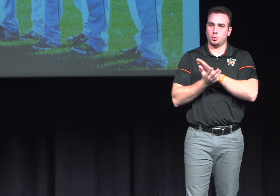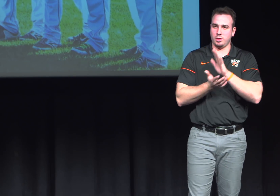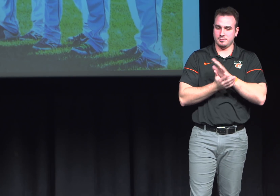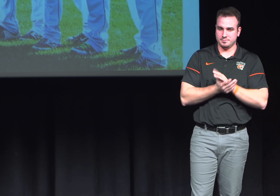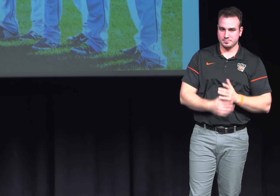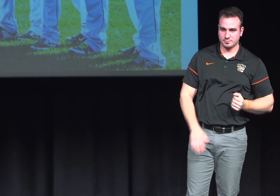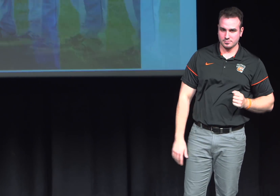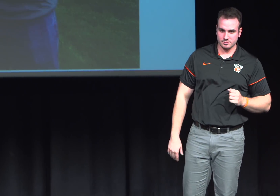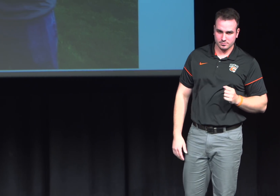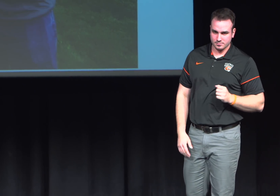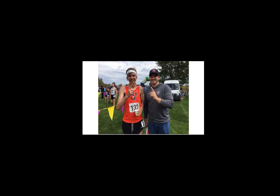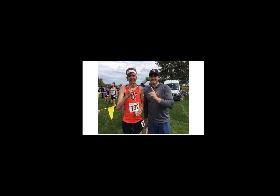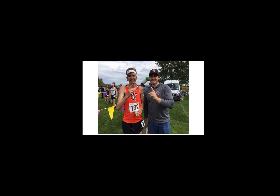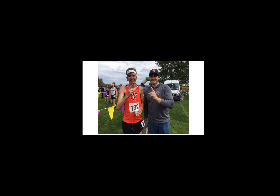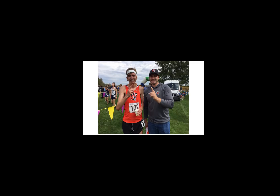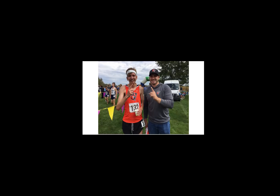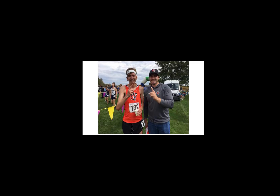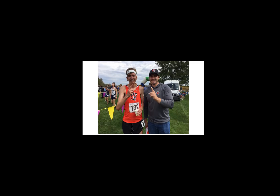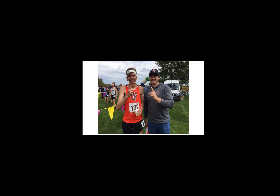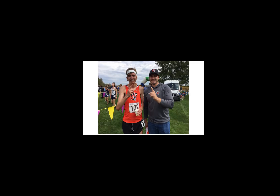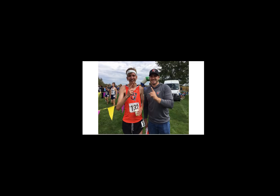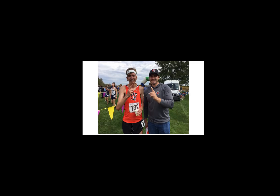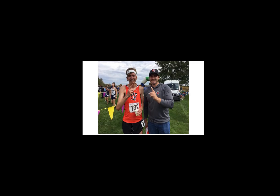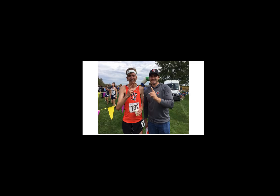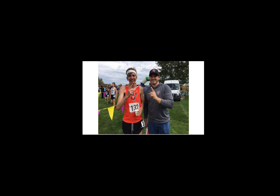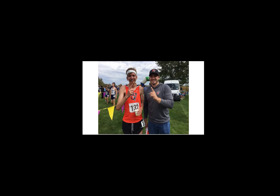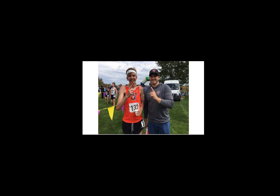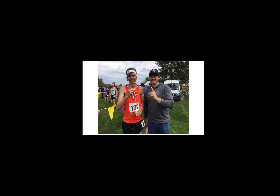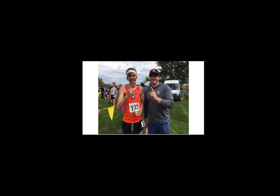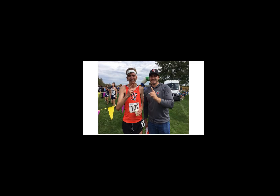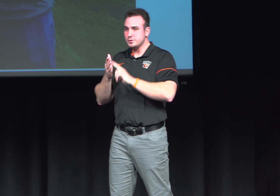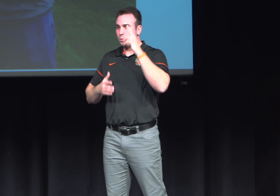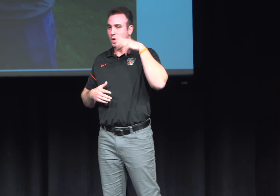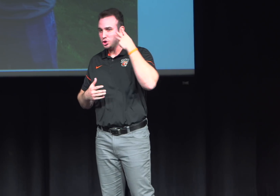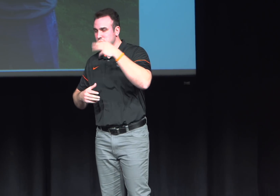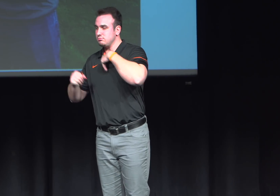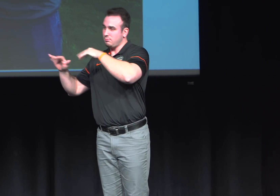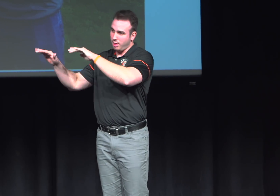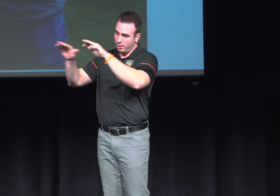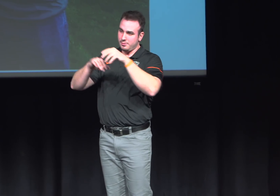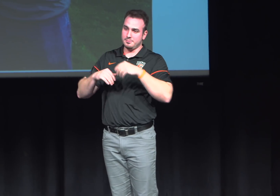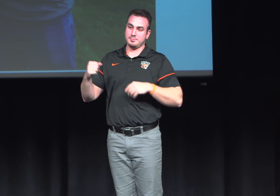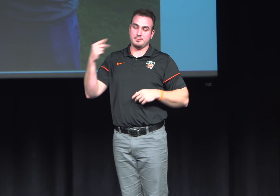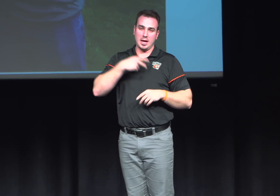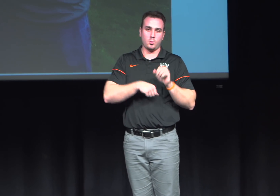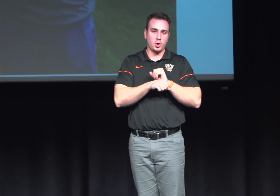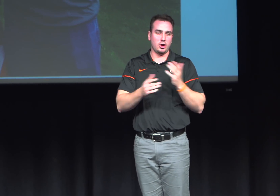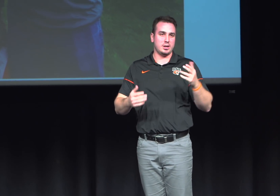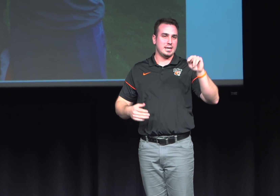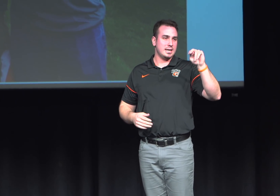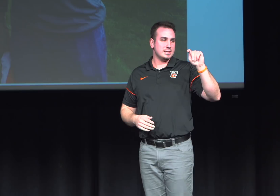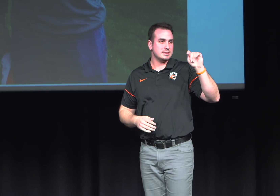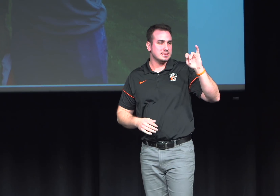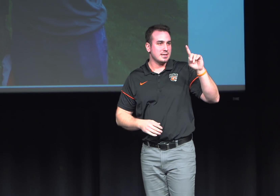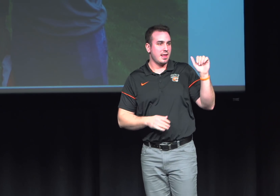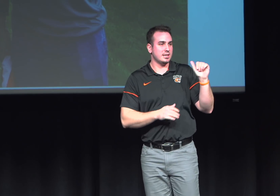school. Of course, I graduated from RIT. I went to University of Washington, and I came back to RIT to work as